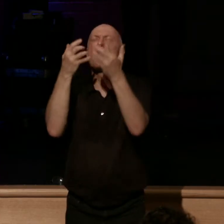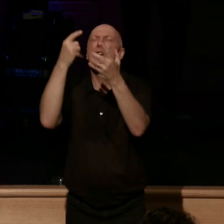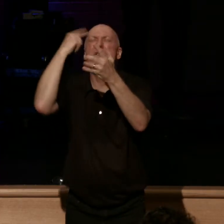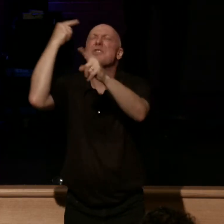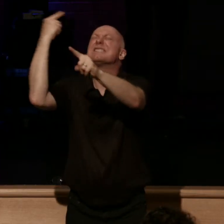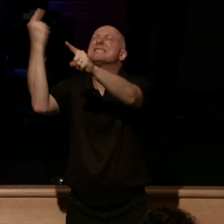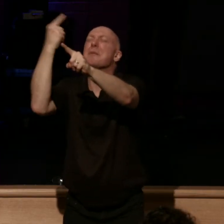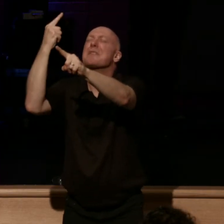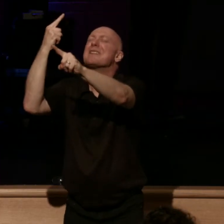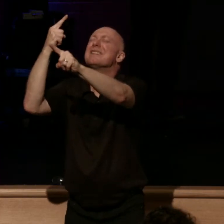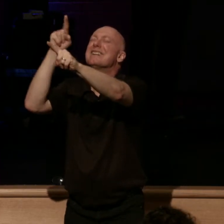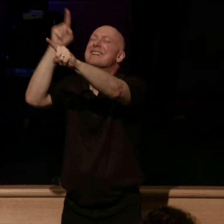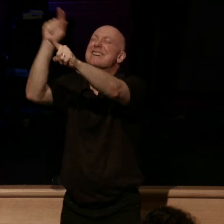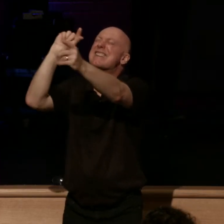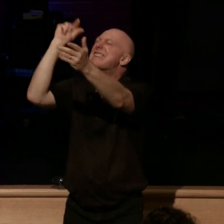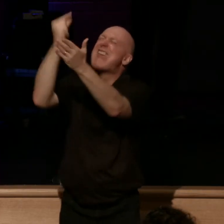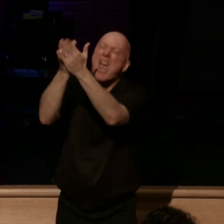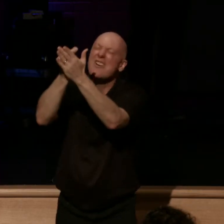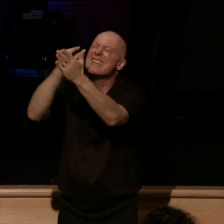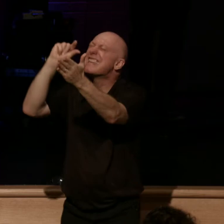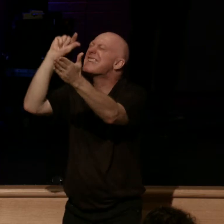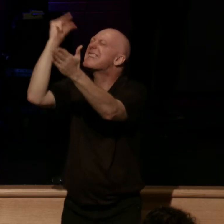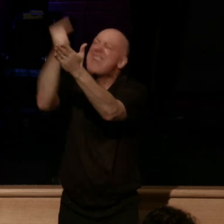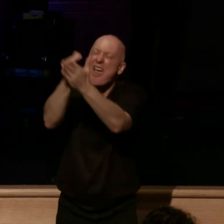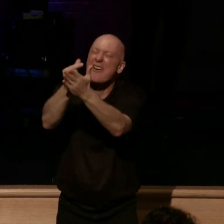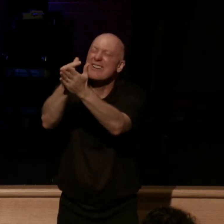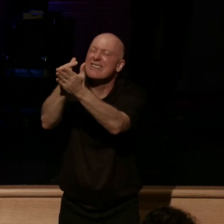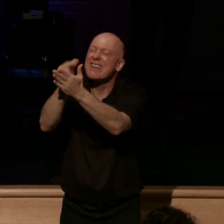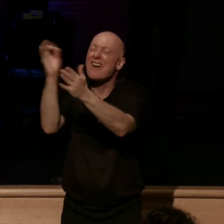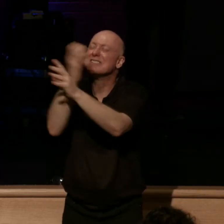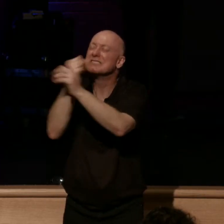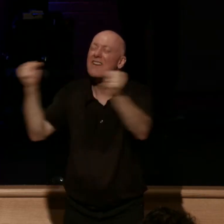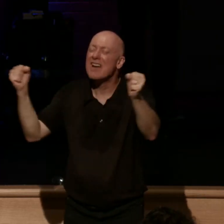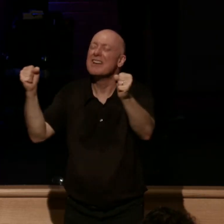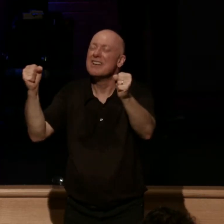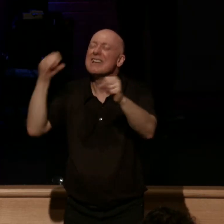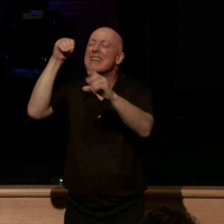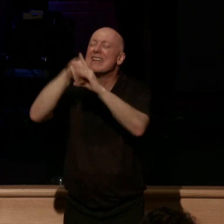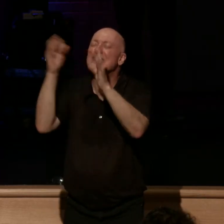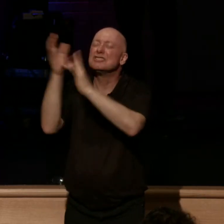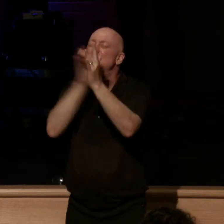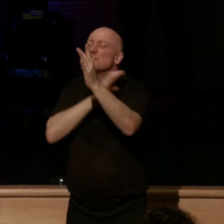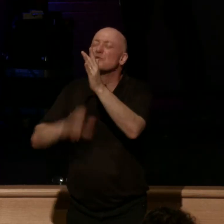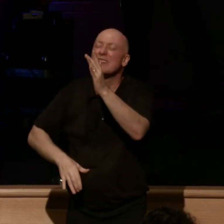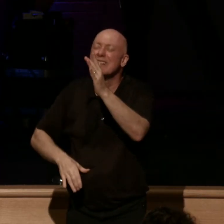is certain. The certainty of our salvation in